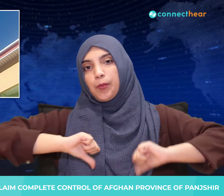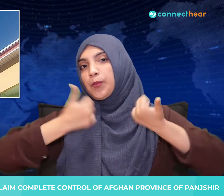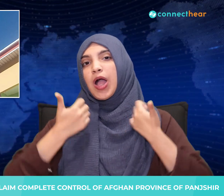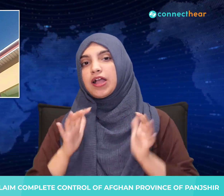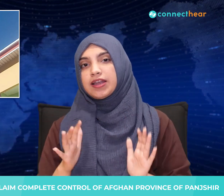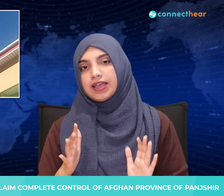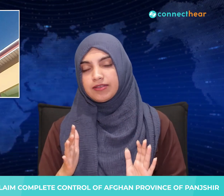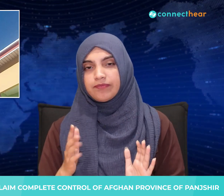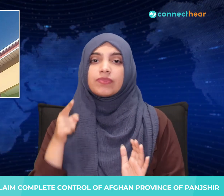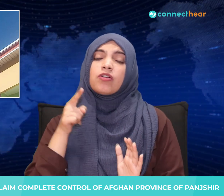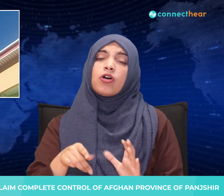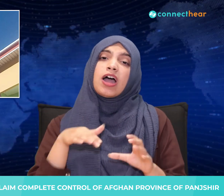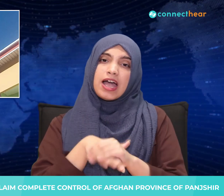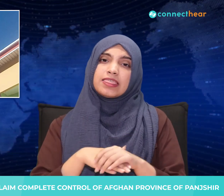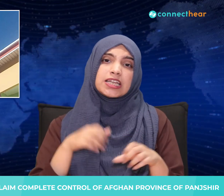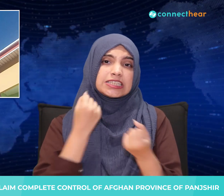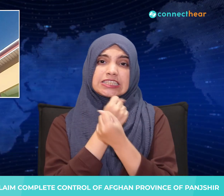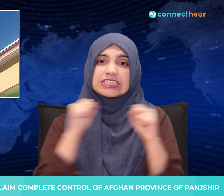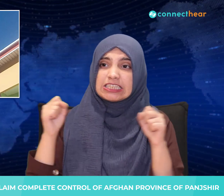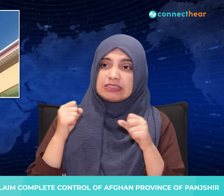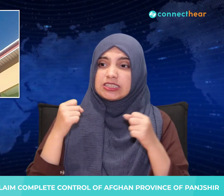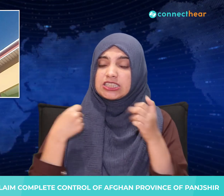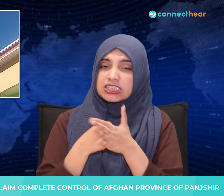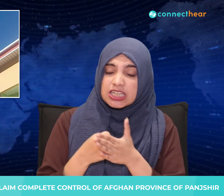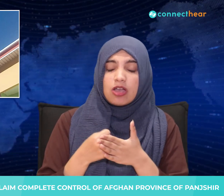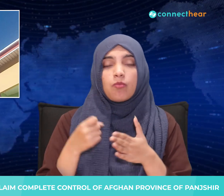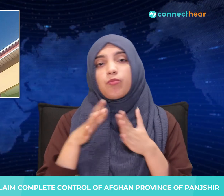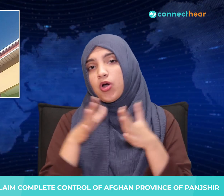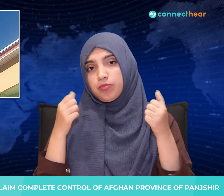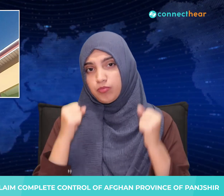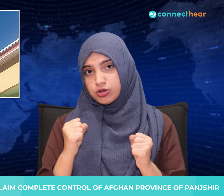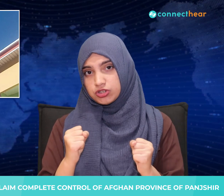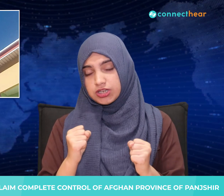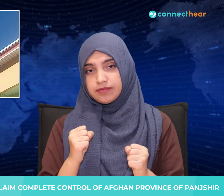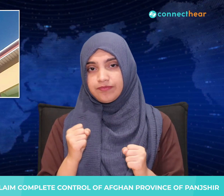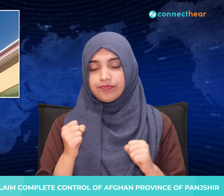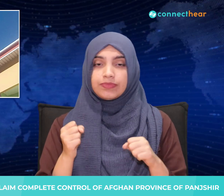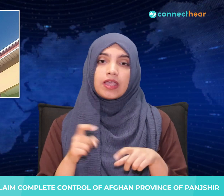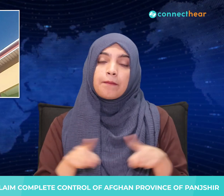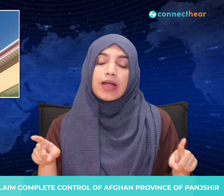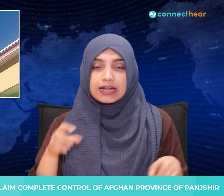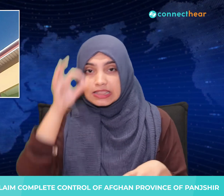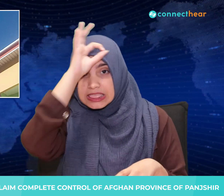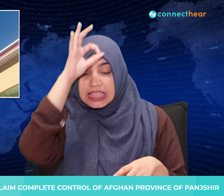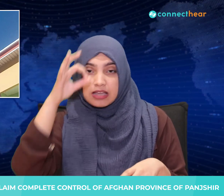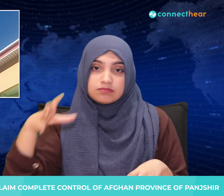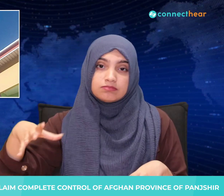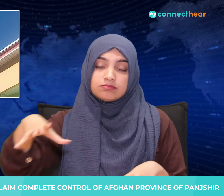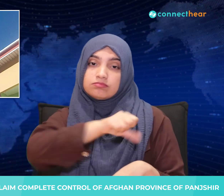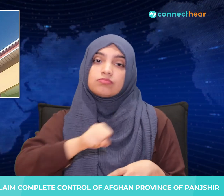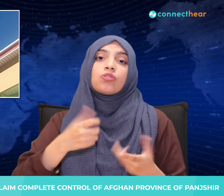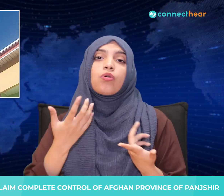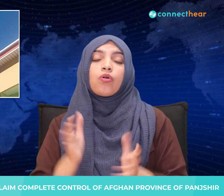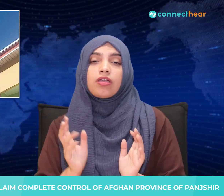Following the victory, Zabihullah Mujahid, in a statement, maintained that with the help of Almighty